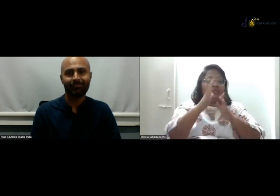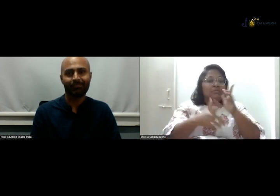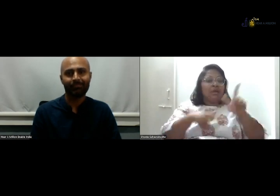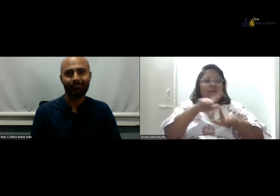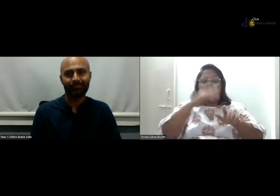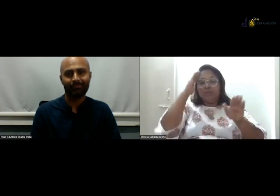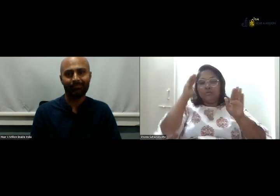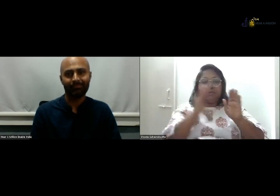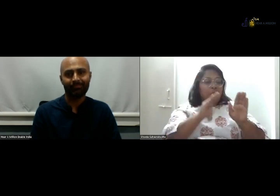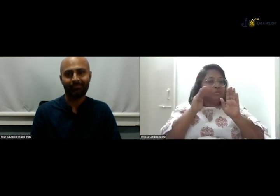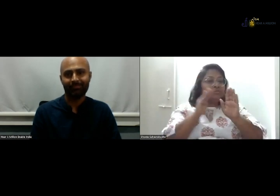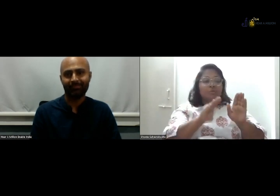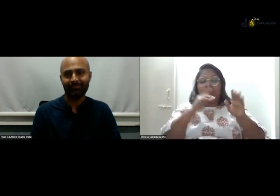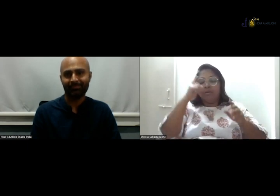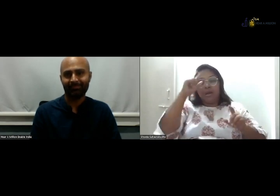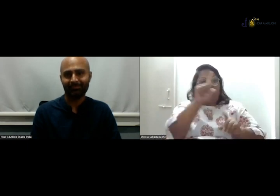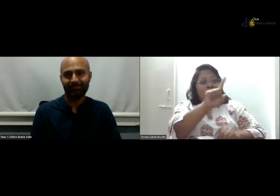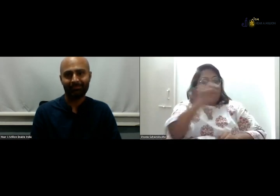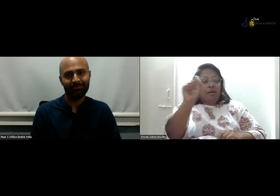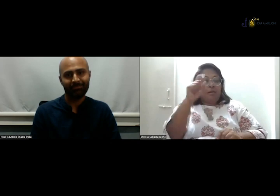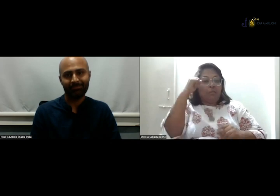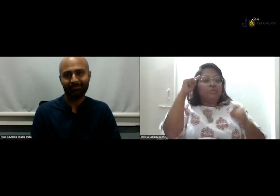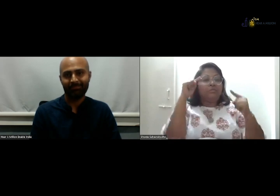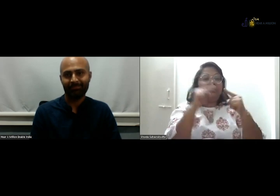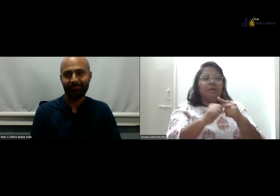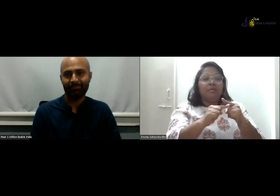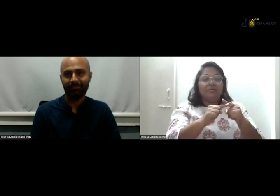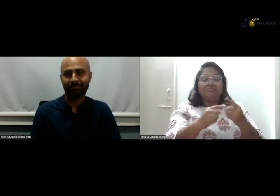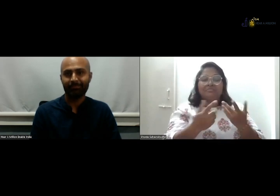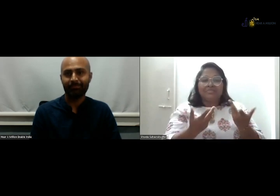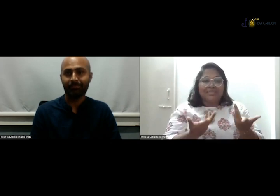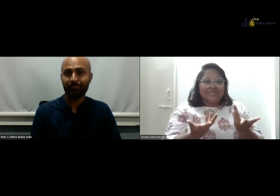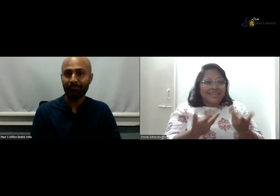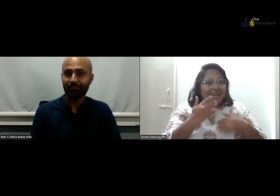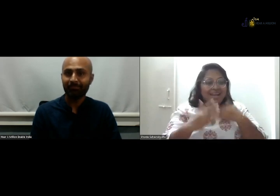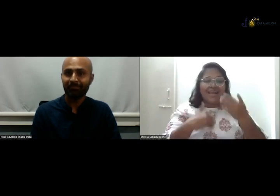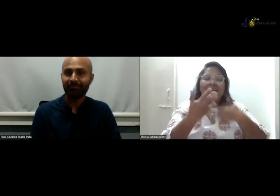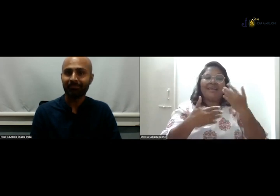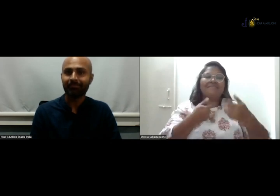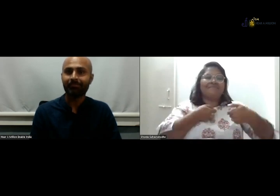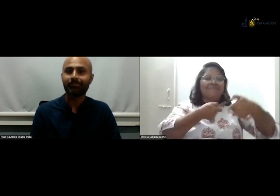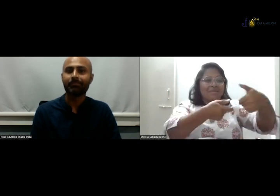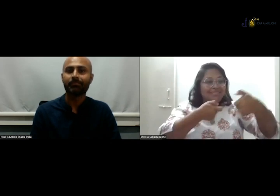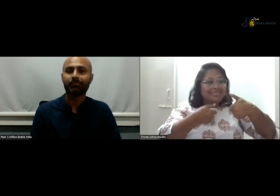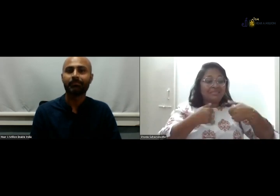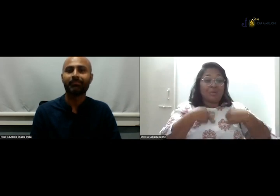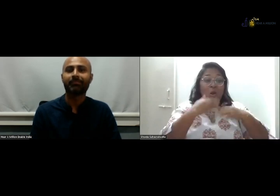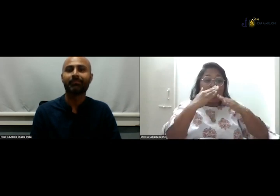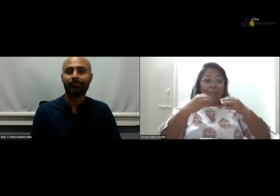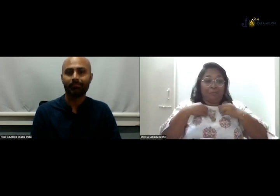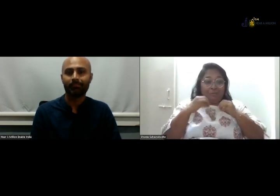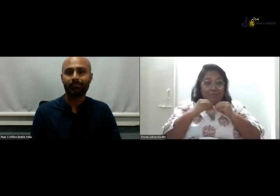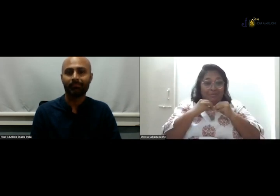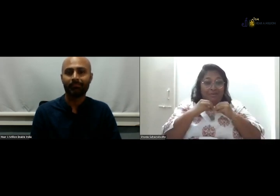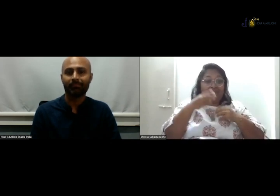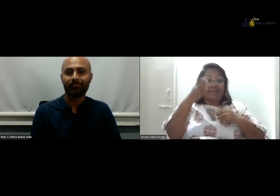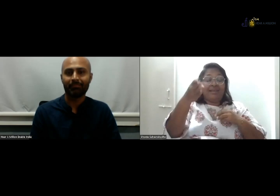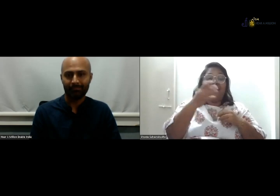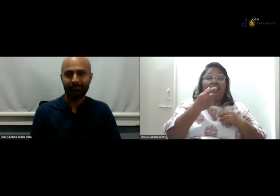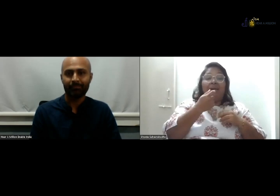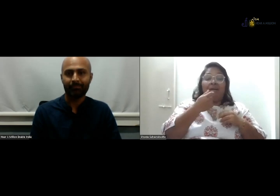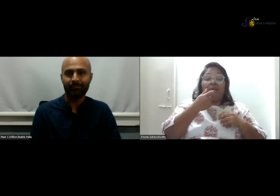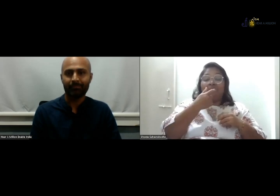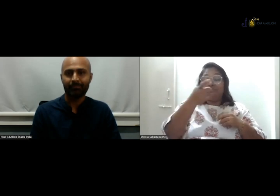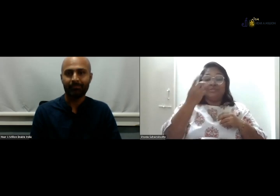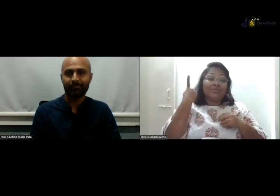we and Sudamini, we both, sometimes, many a times, it was like we both are just having same mindset, but other